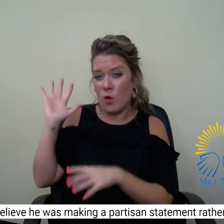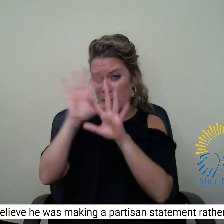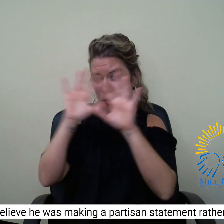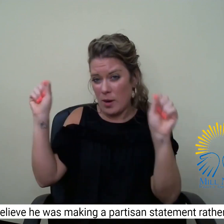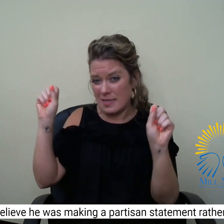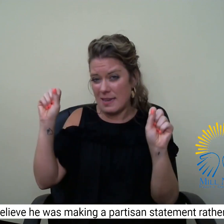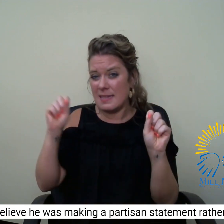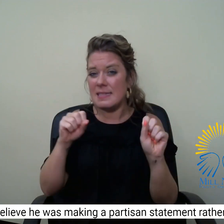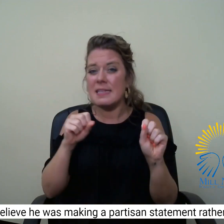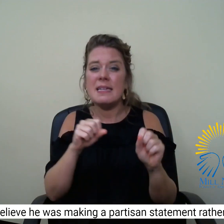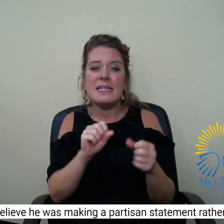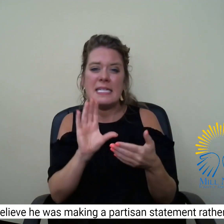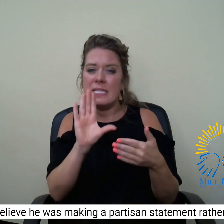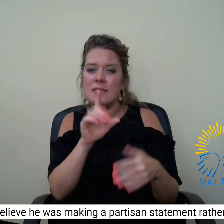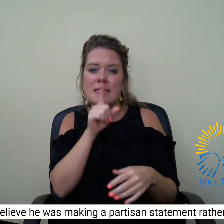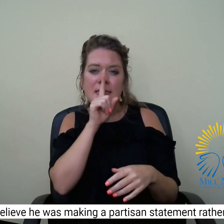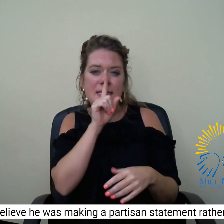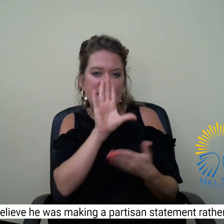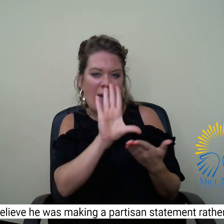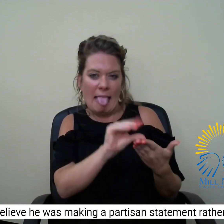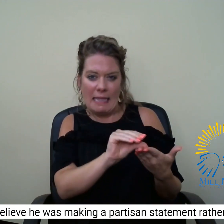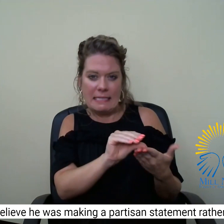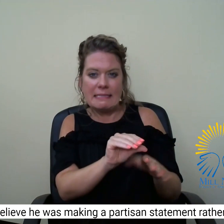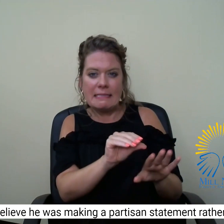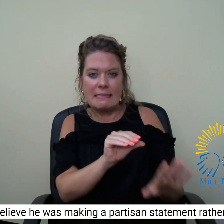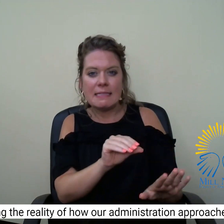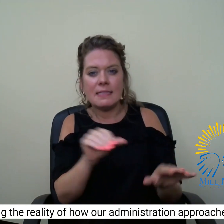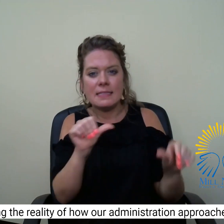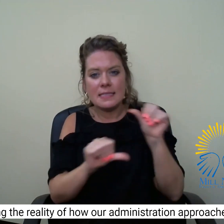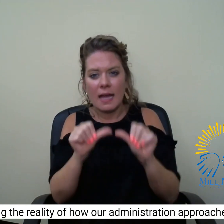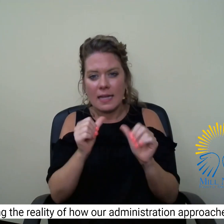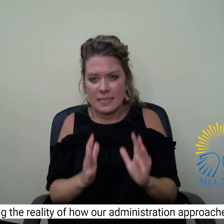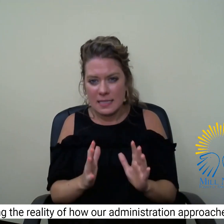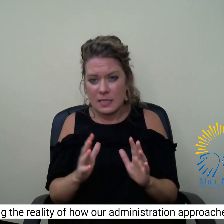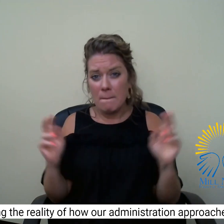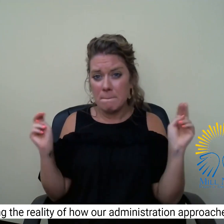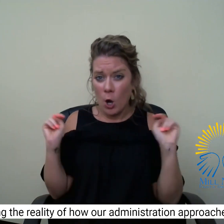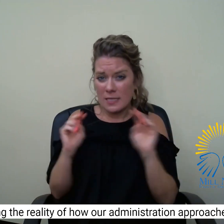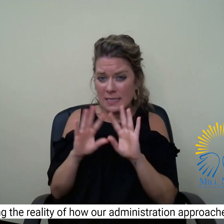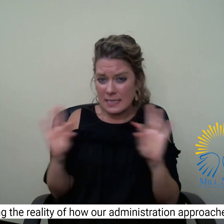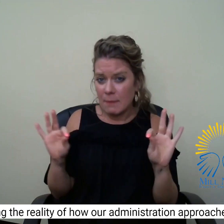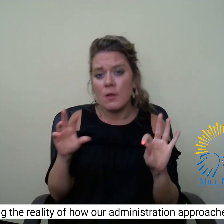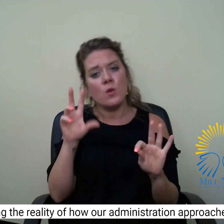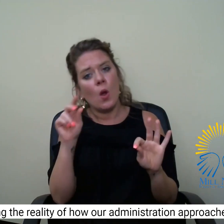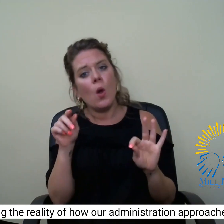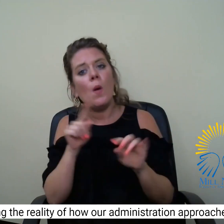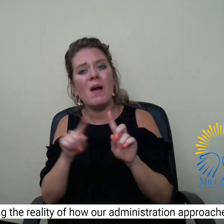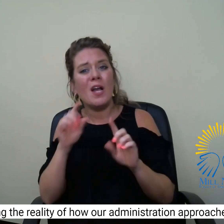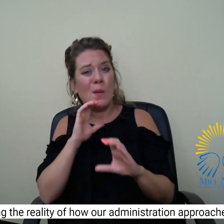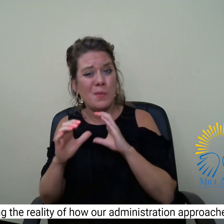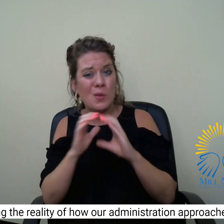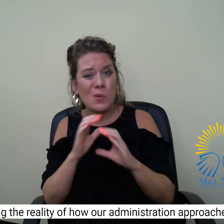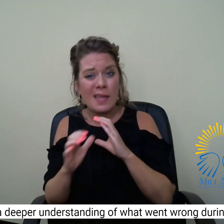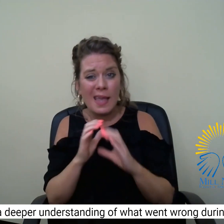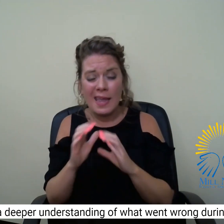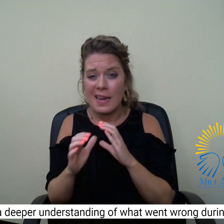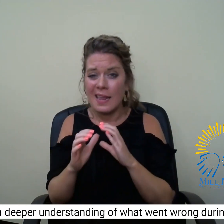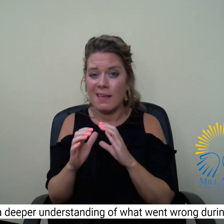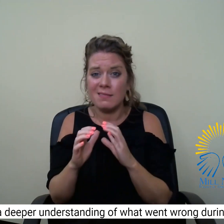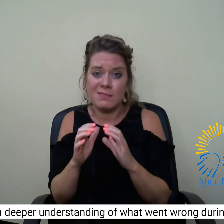don't believe he was making a partisan statement. Rather, he was communicating the reality of how our administration approached the pandemic. To